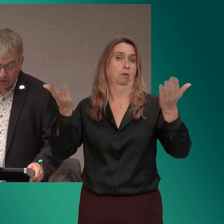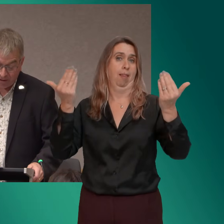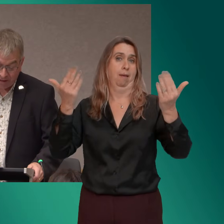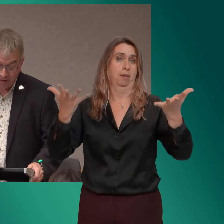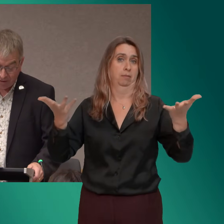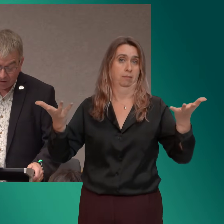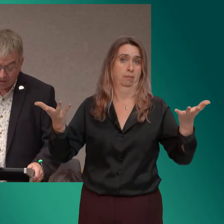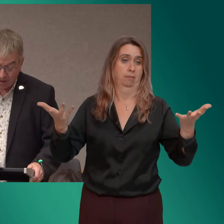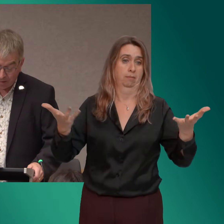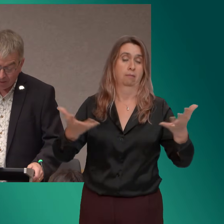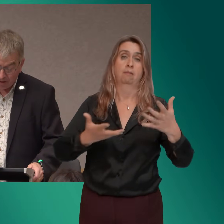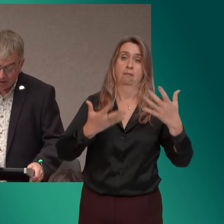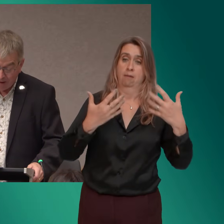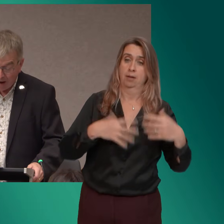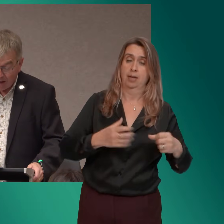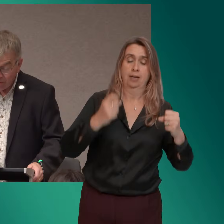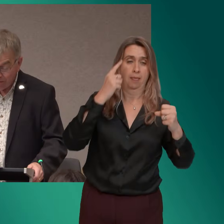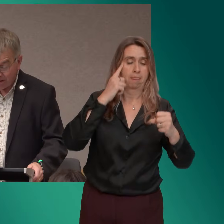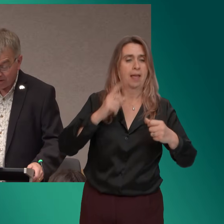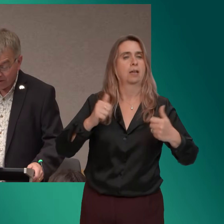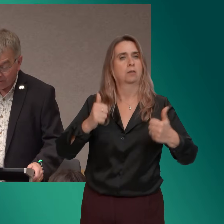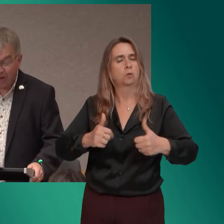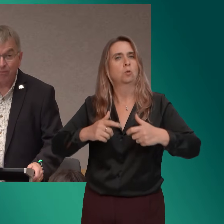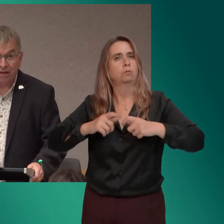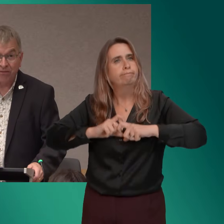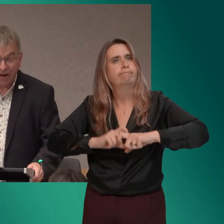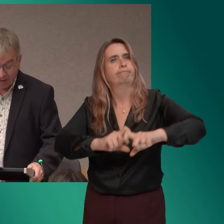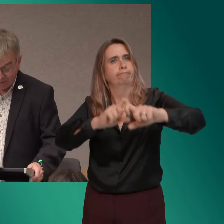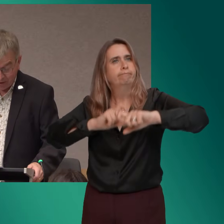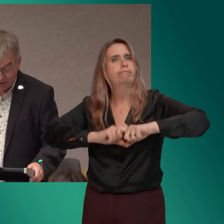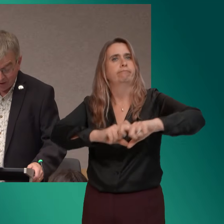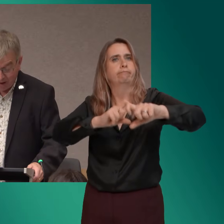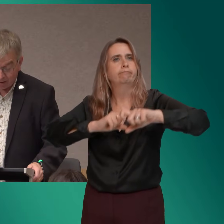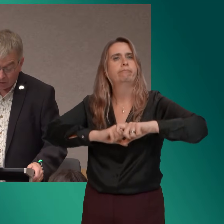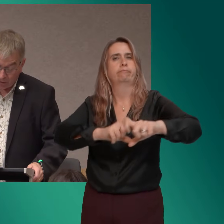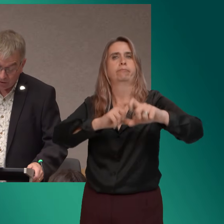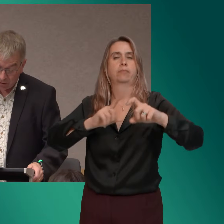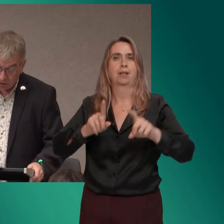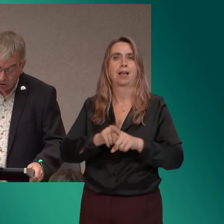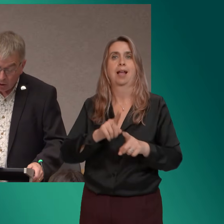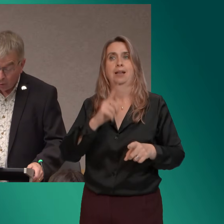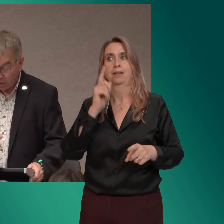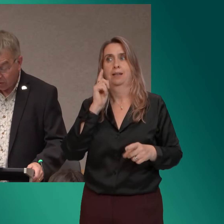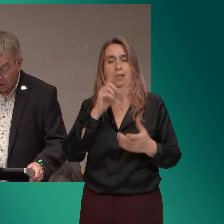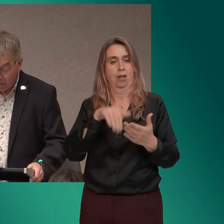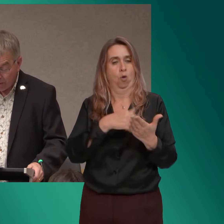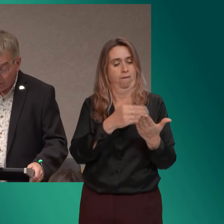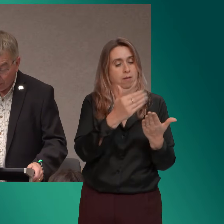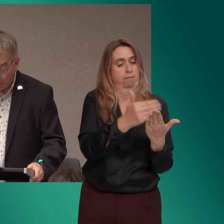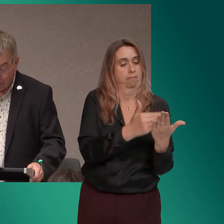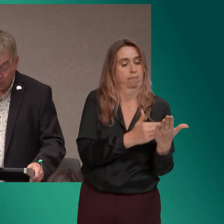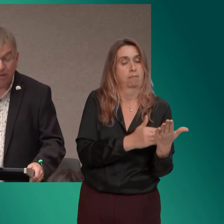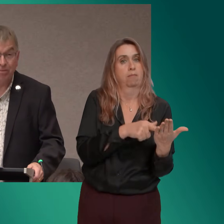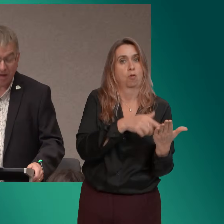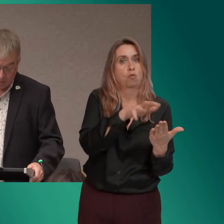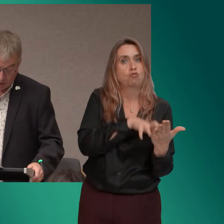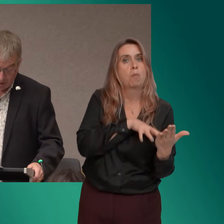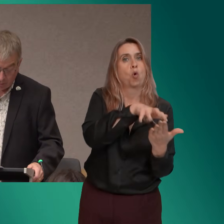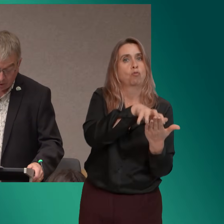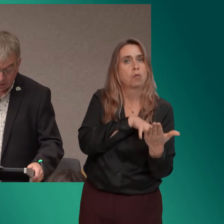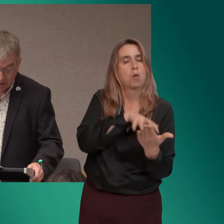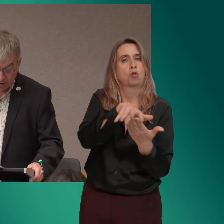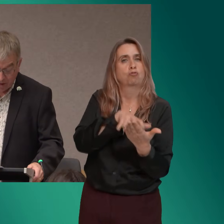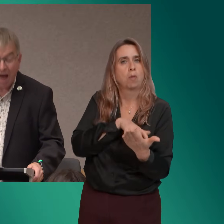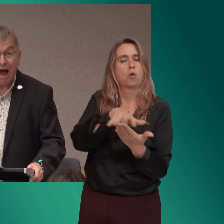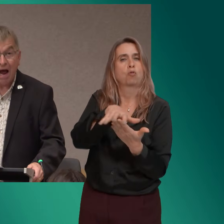Rural Resilience and Sustainability and the Minister for Government Effectiveness and Constitution with termly reporting would be the best way